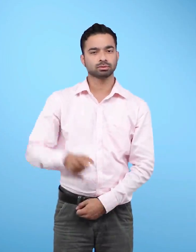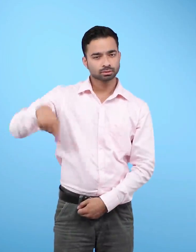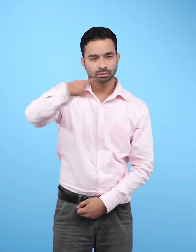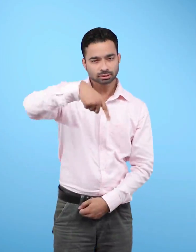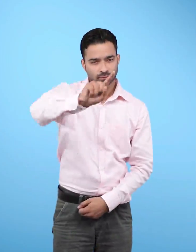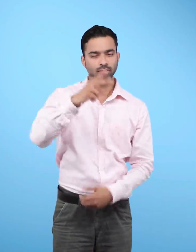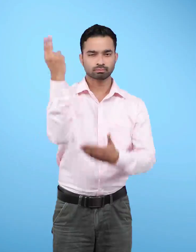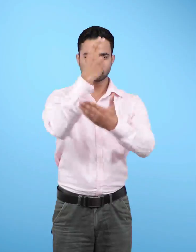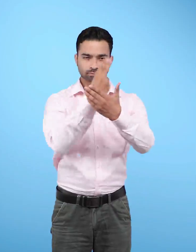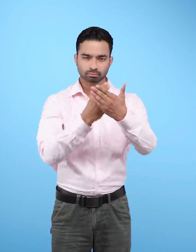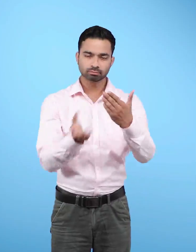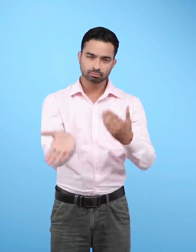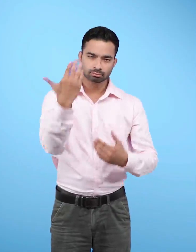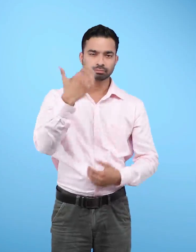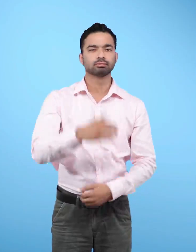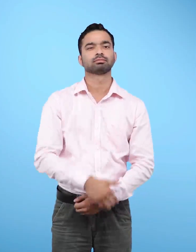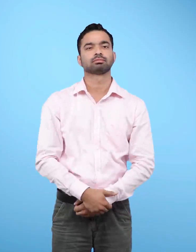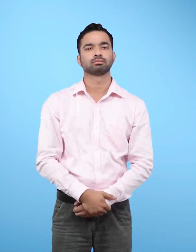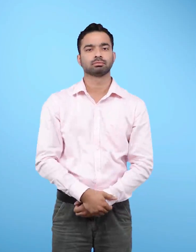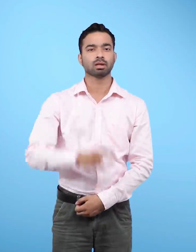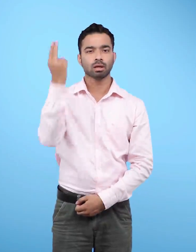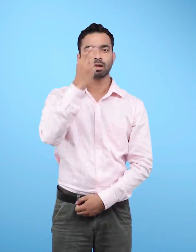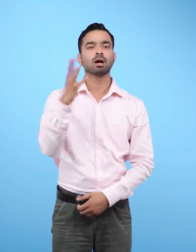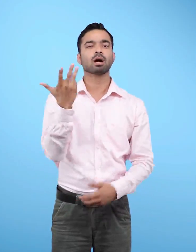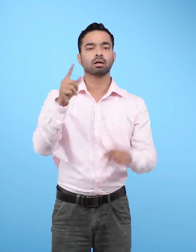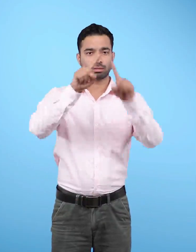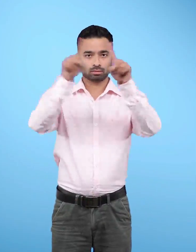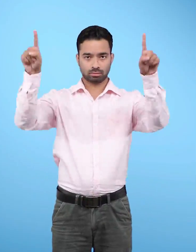Draw a square of 9 square centimeters.